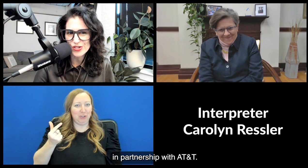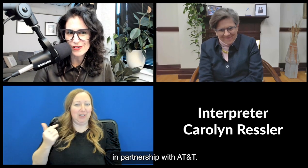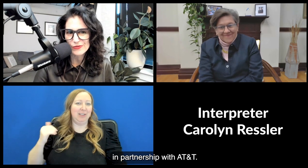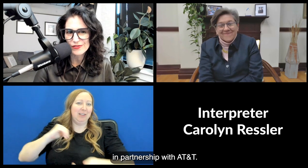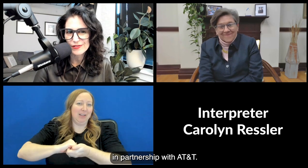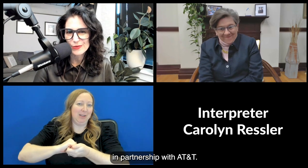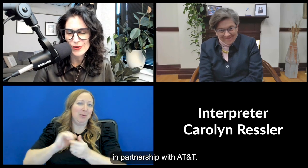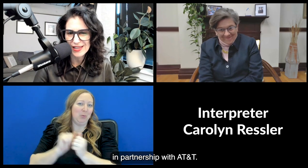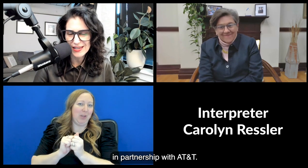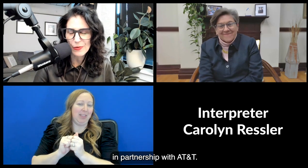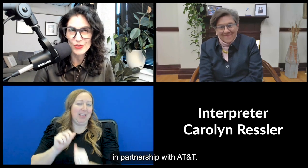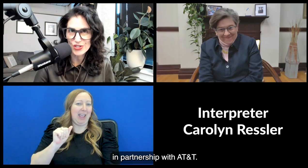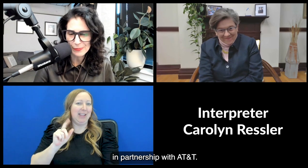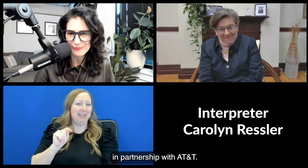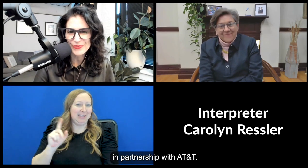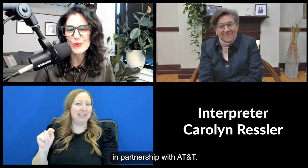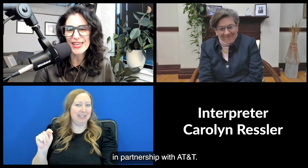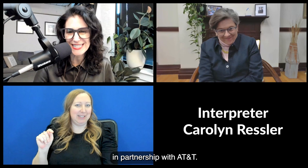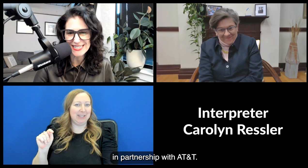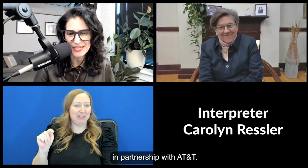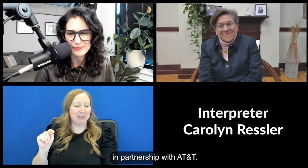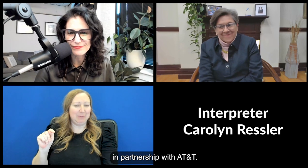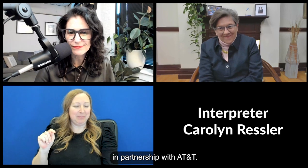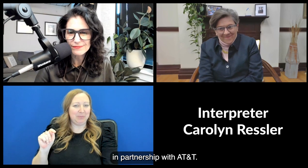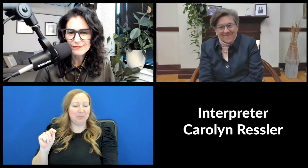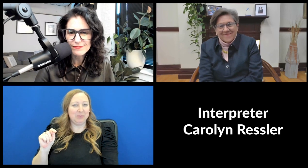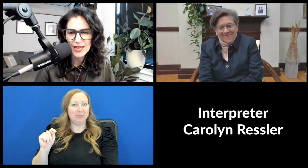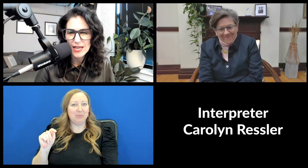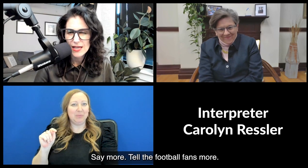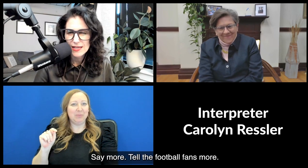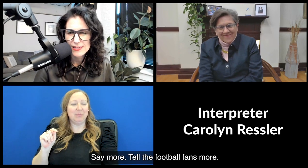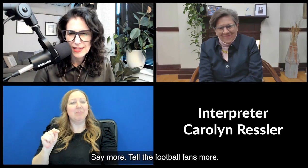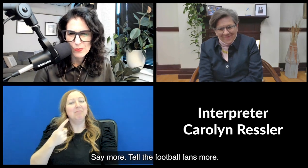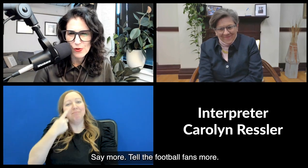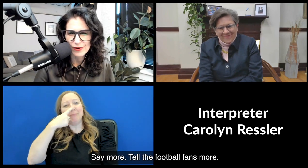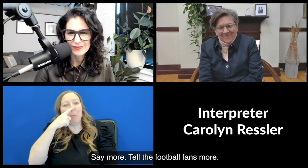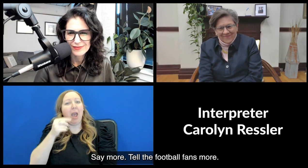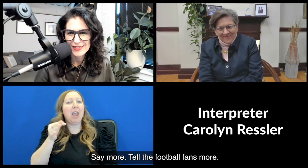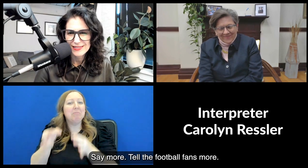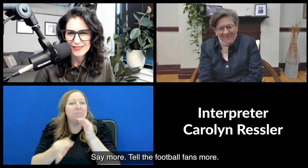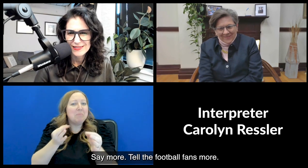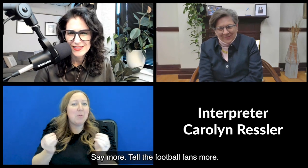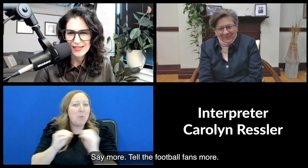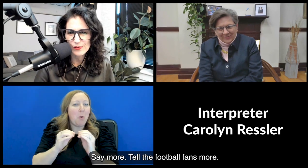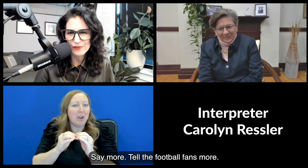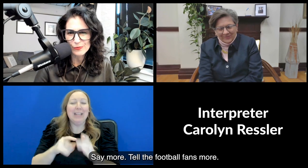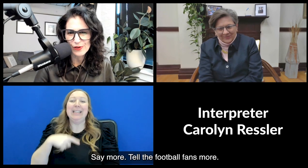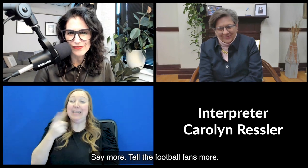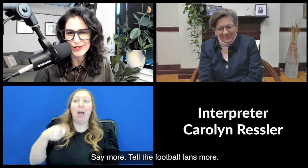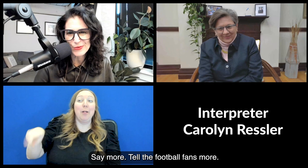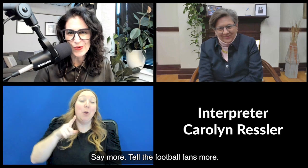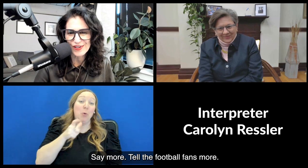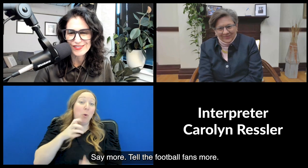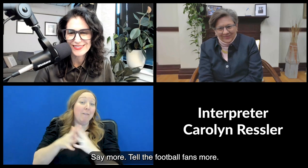partnership with a partnership with AT&T. Say more. Tell the